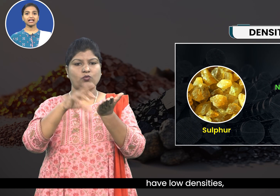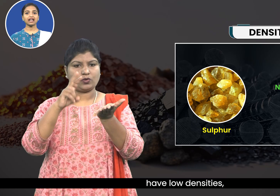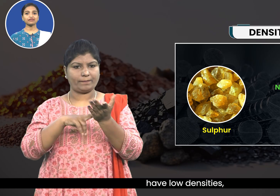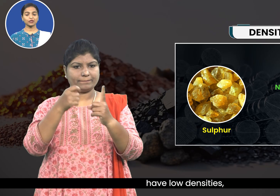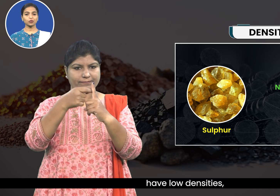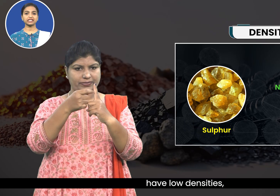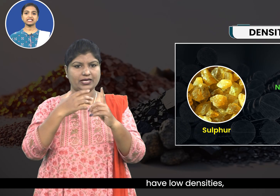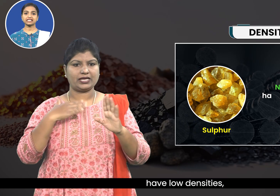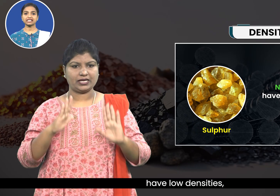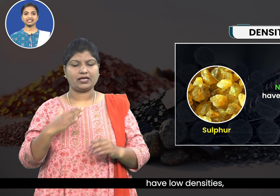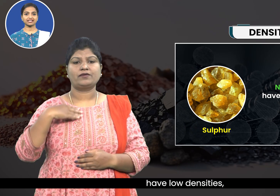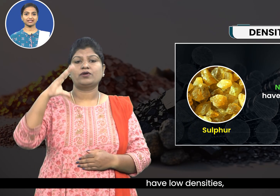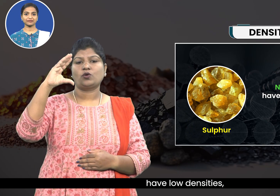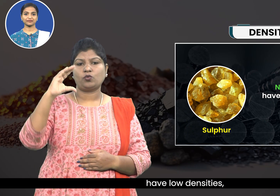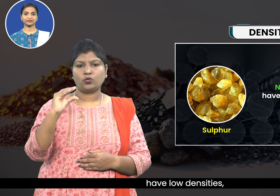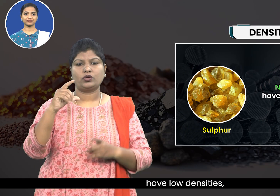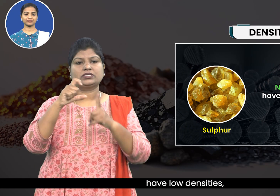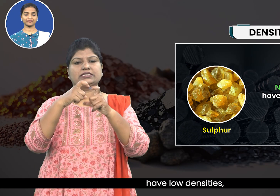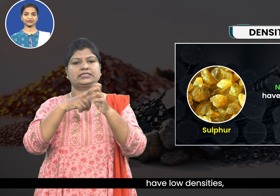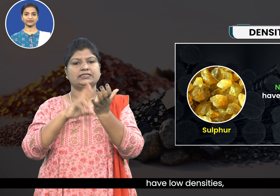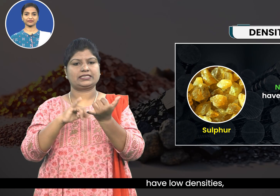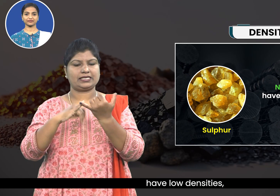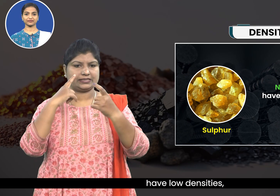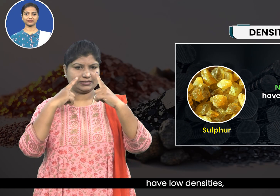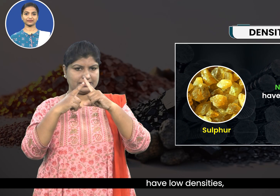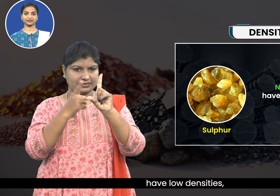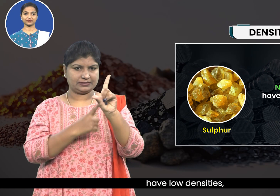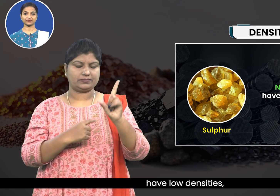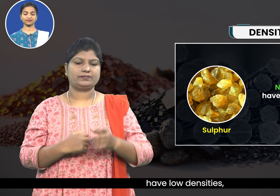Non-metals have low densities.